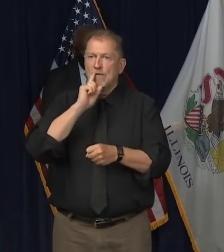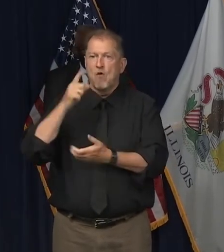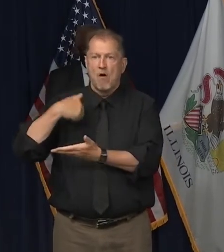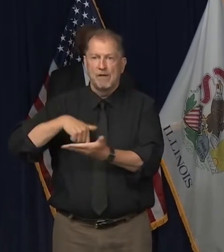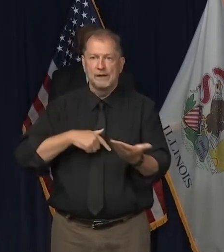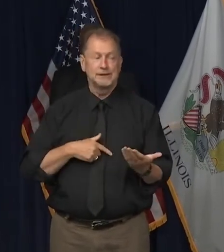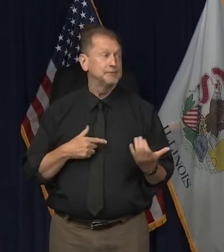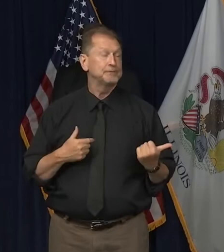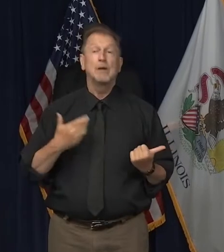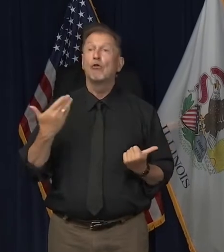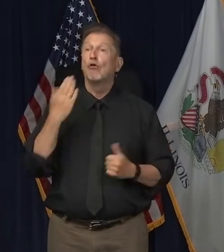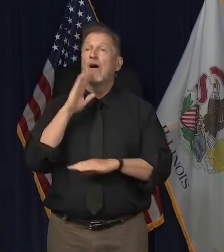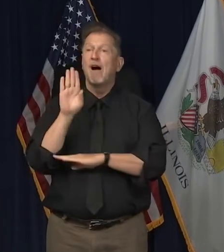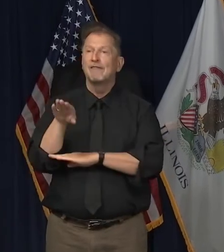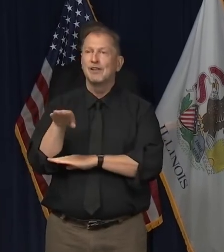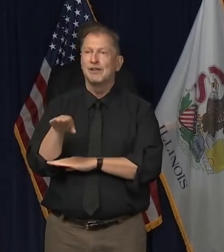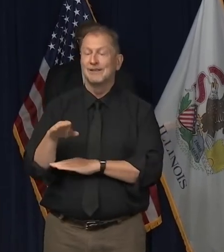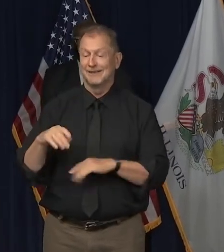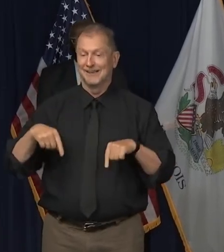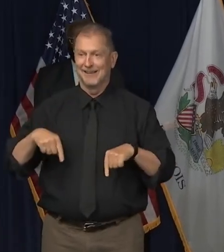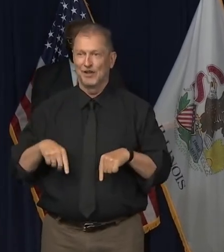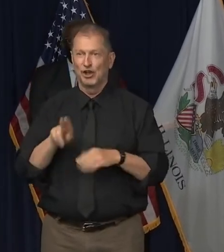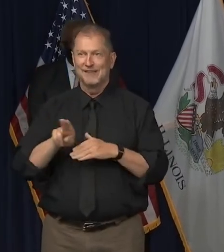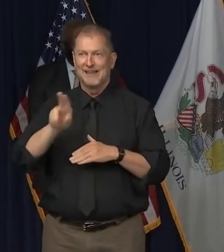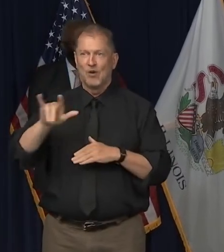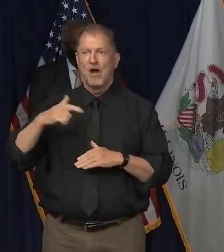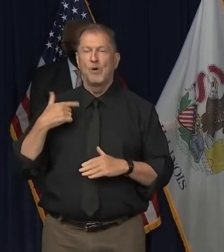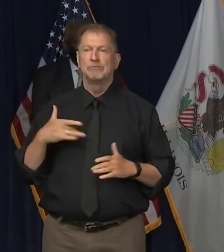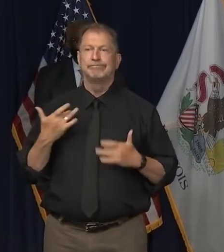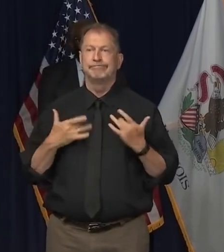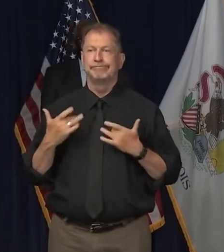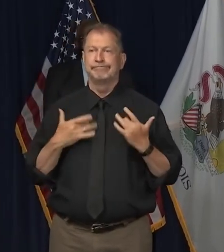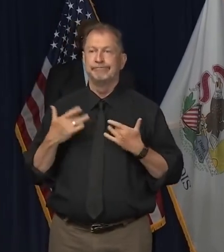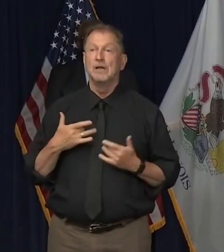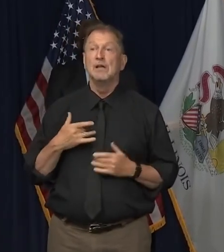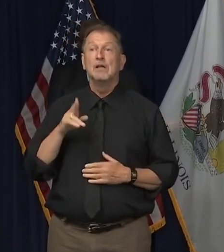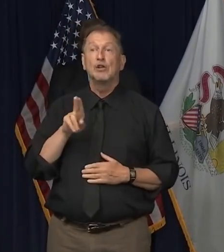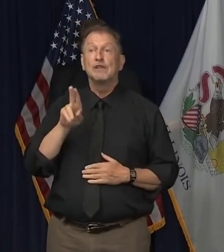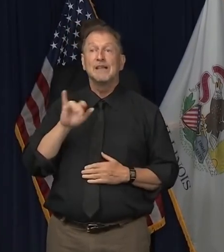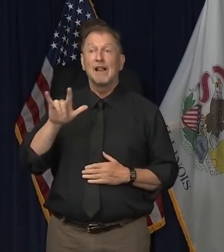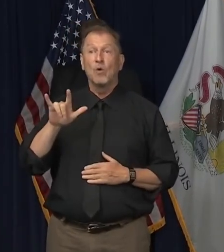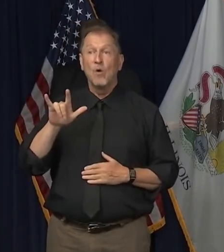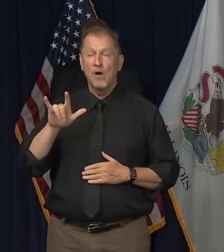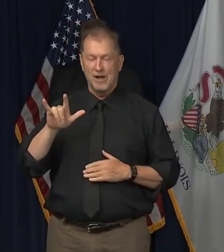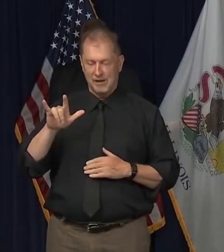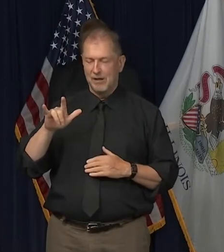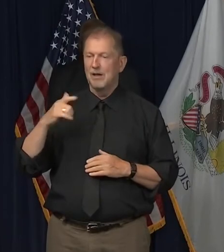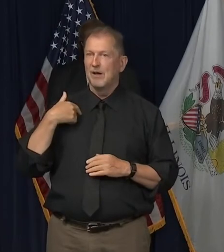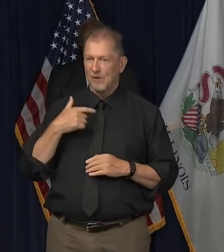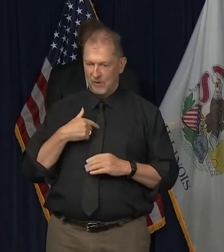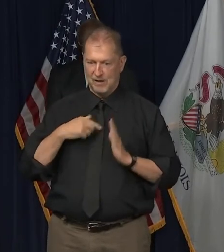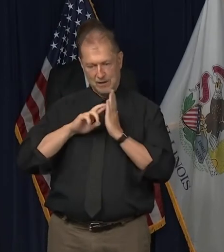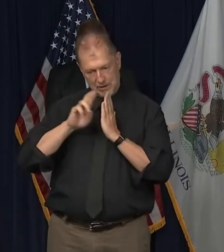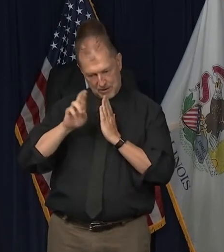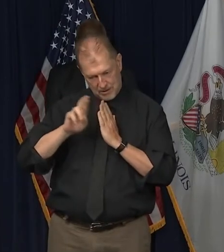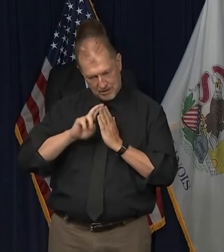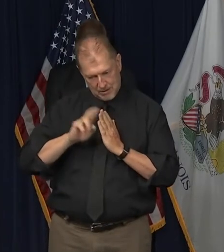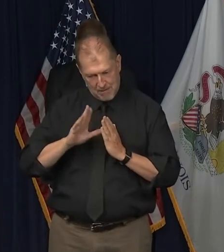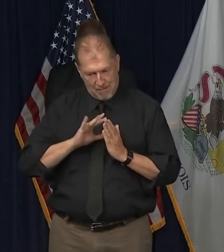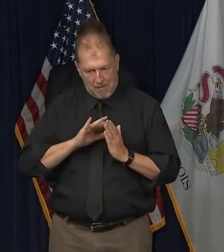Good afternoon, everyone. We are excited to be here. The University of Illinois system is proud of its leadership role in the fight